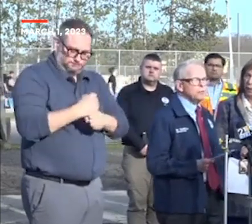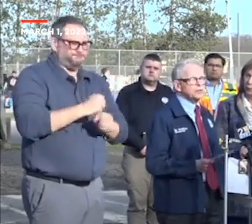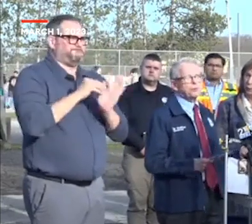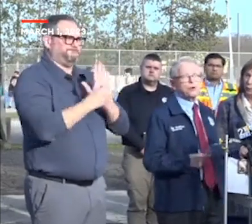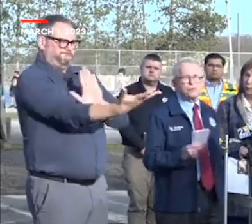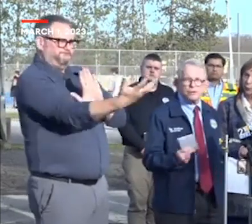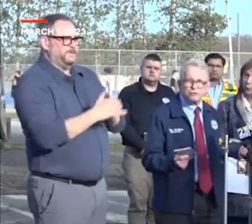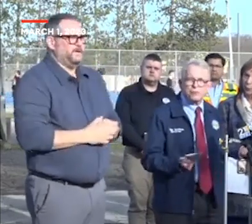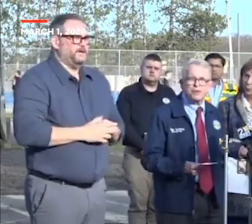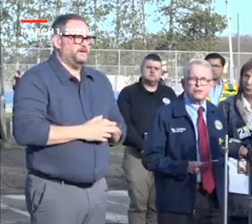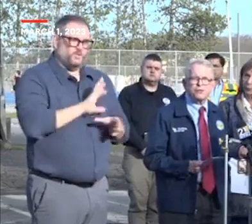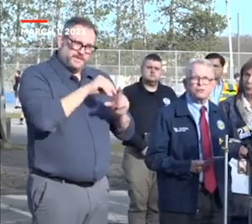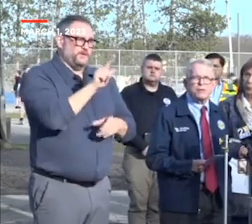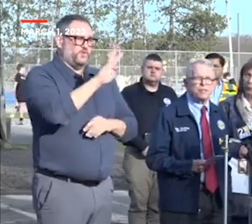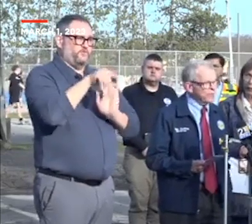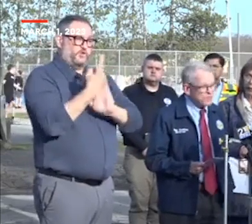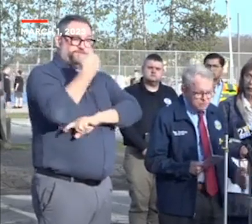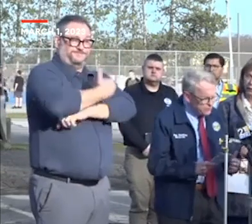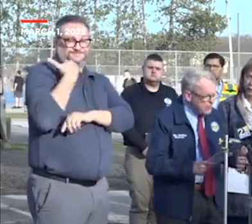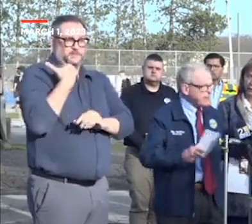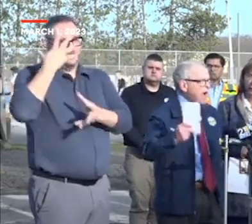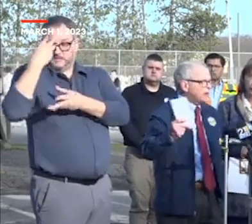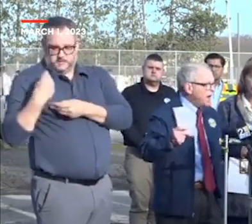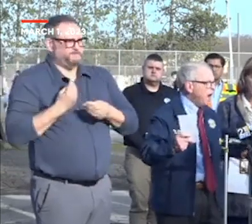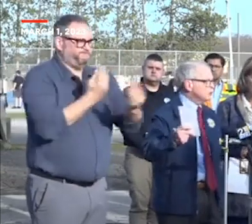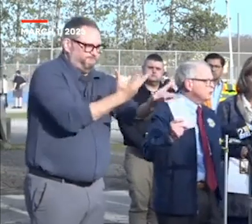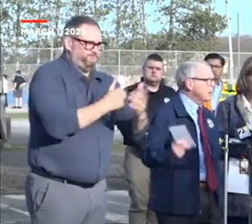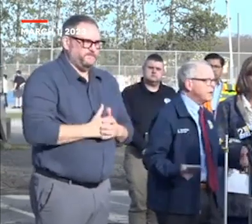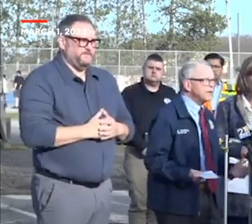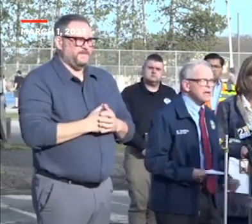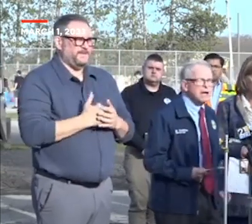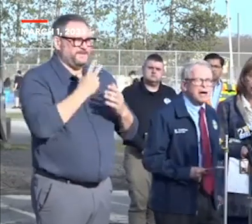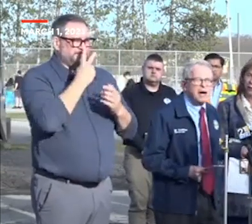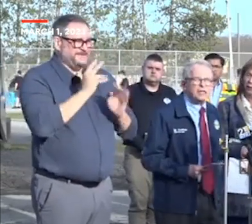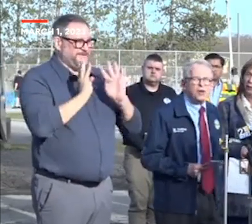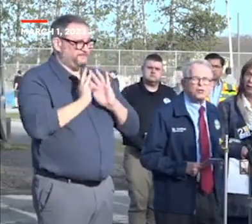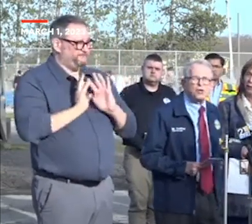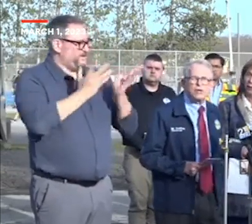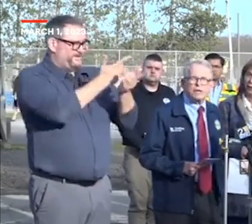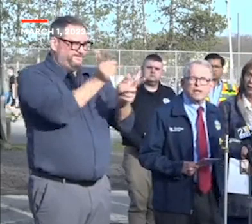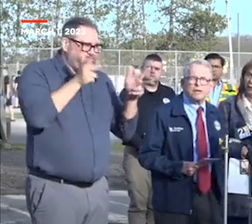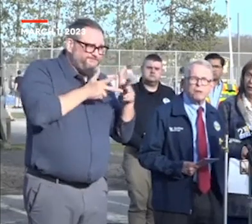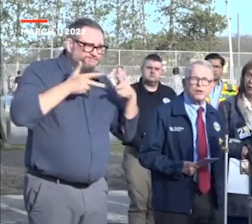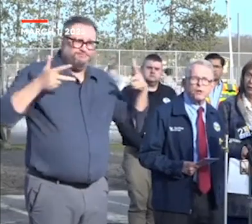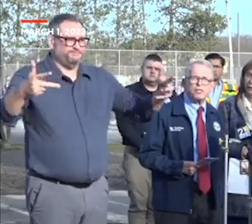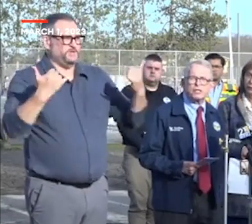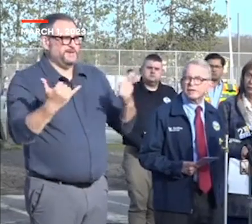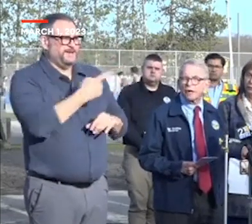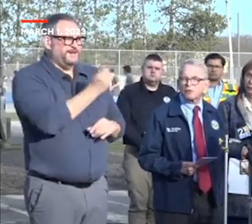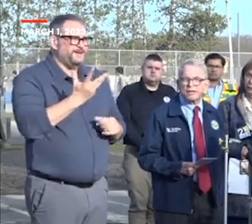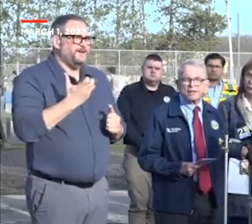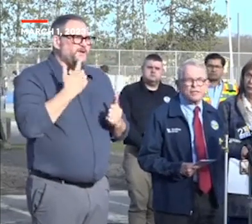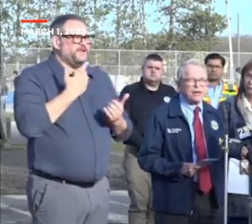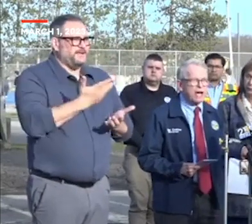while the most important recipient is the news media, so they can disseminate that out to the public, it's also good, I think, if anybody who wants to